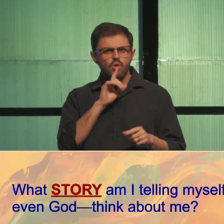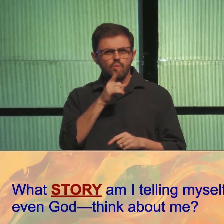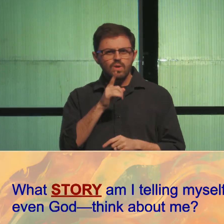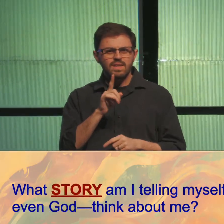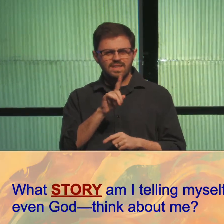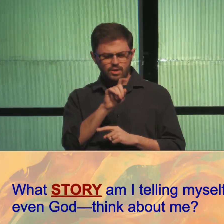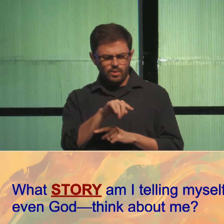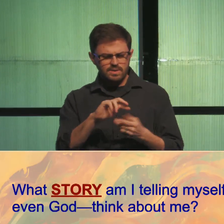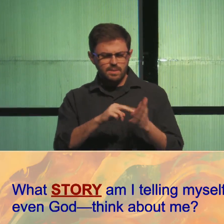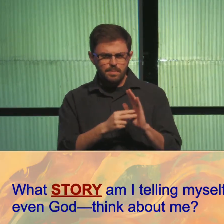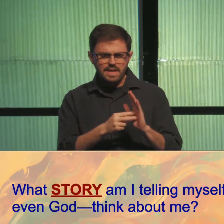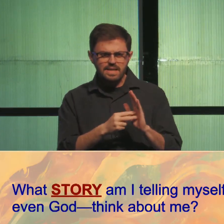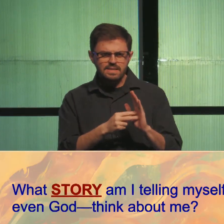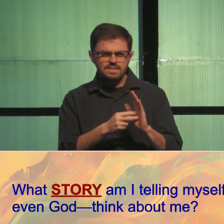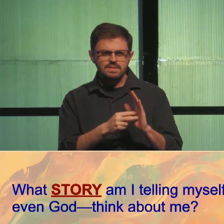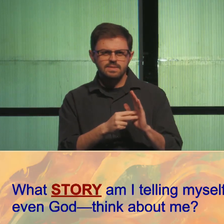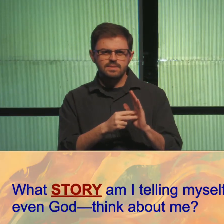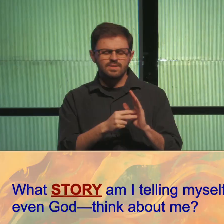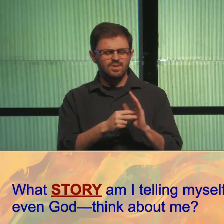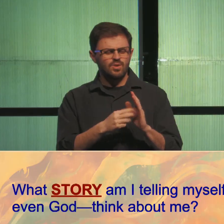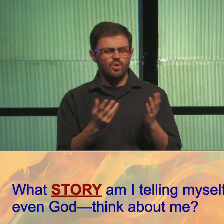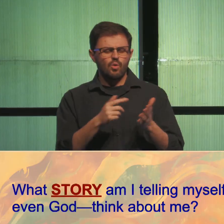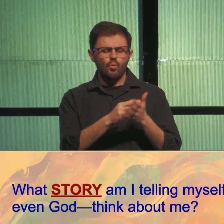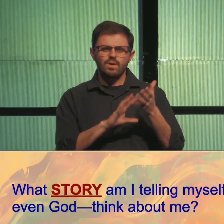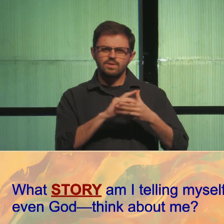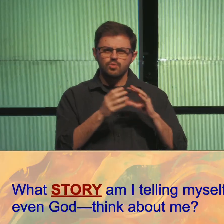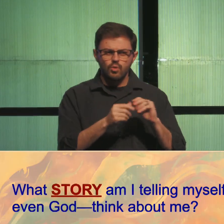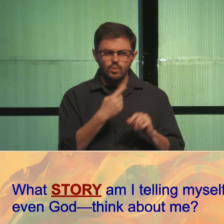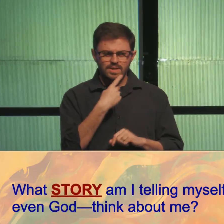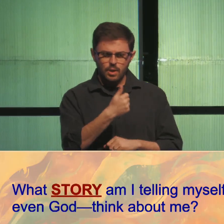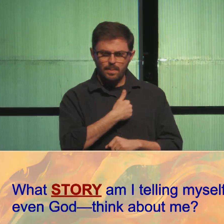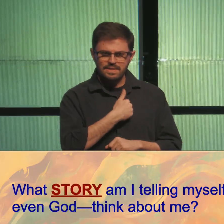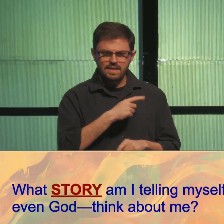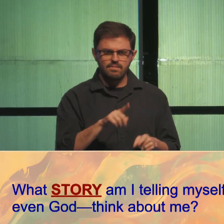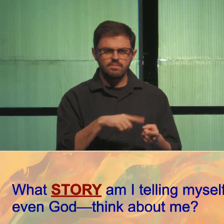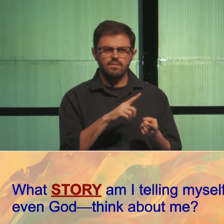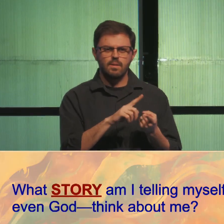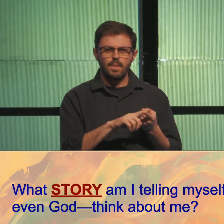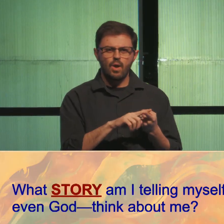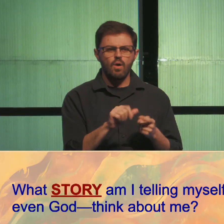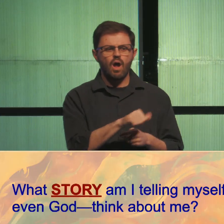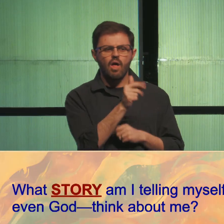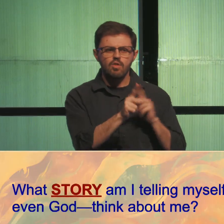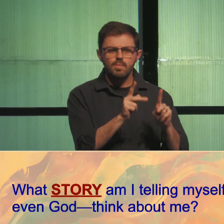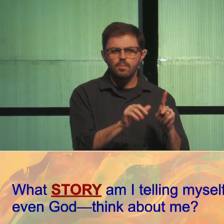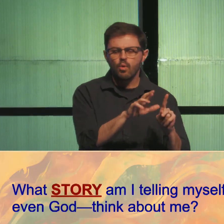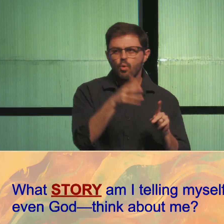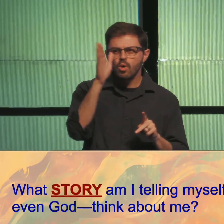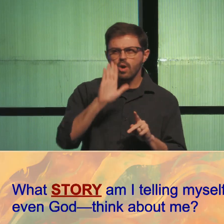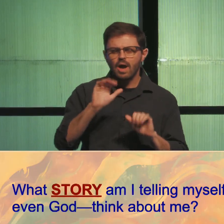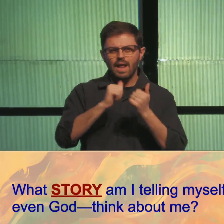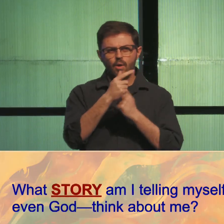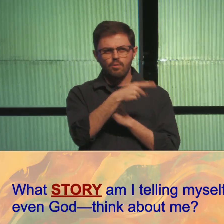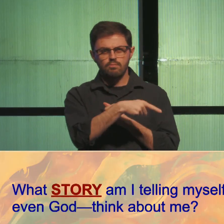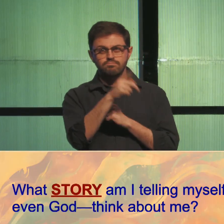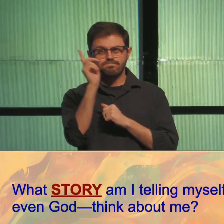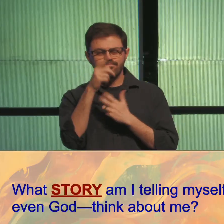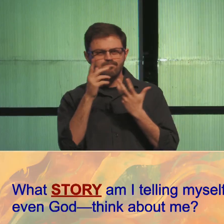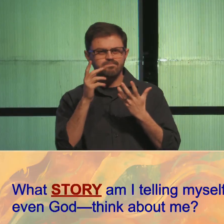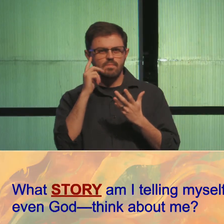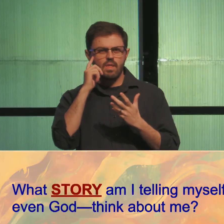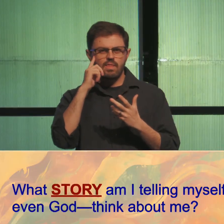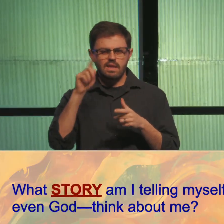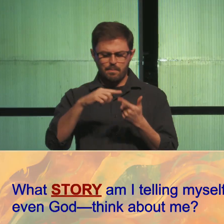myself about other people and even God? How does God think about me,